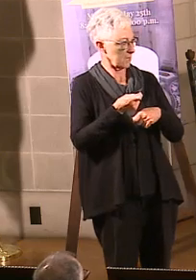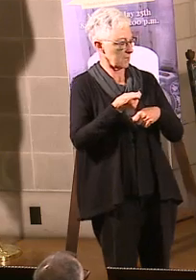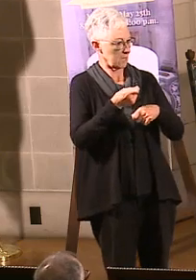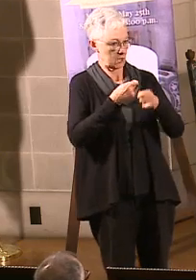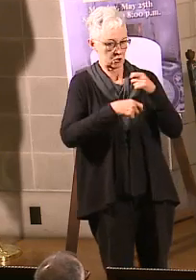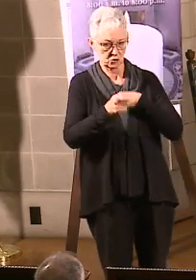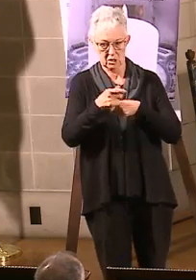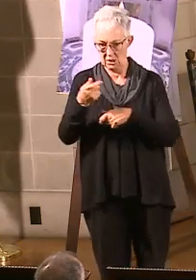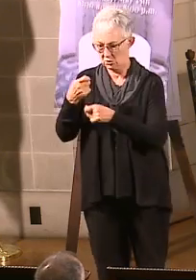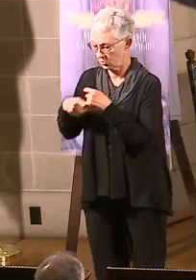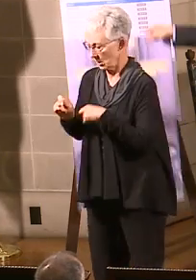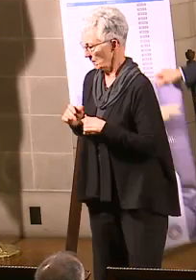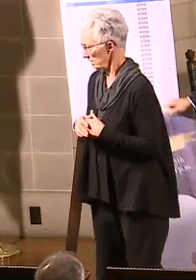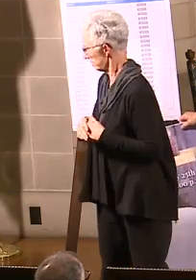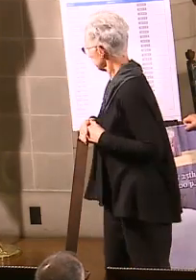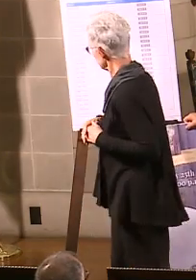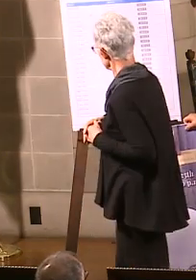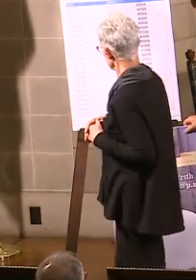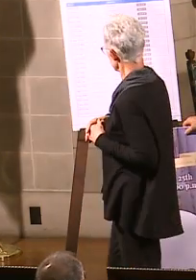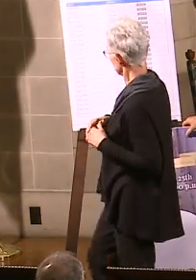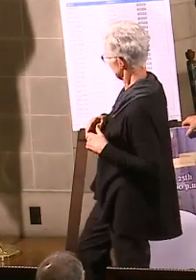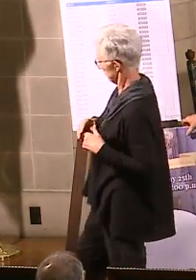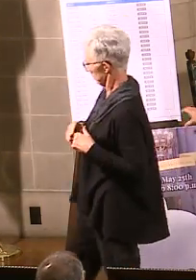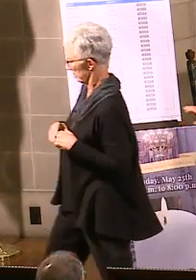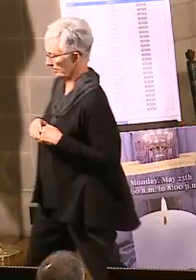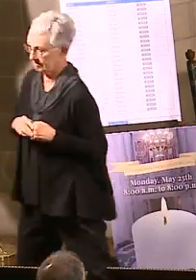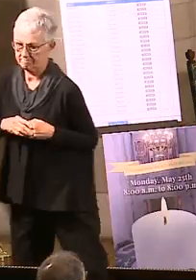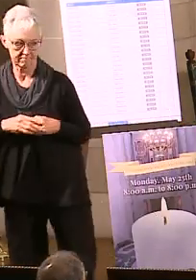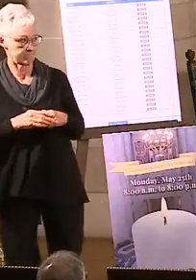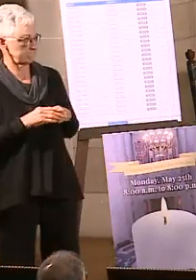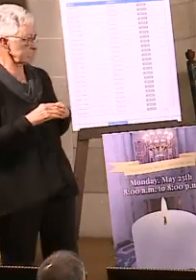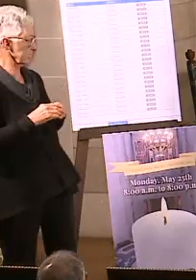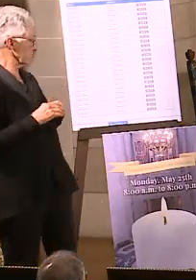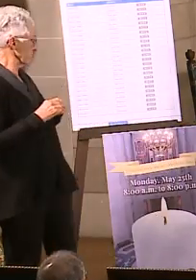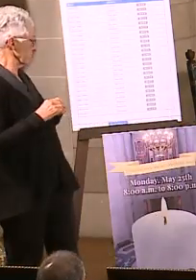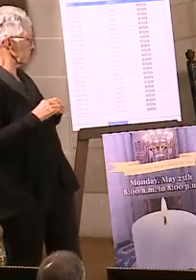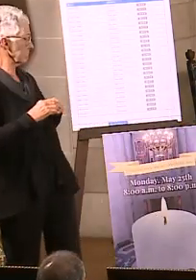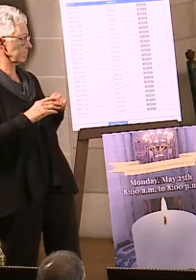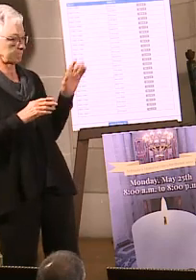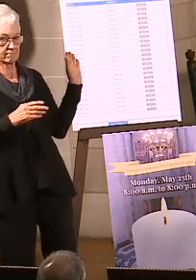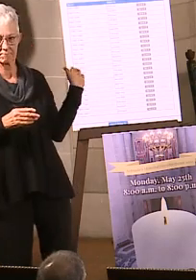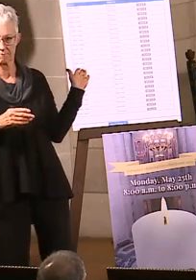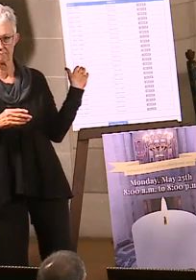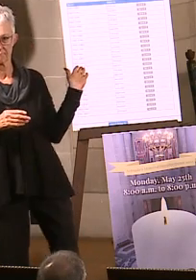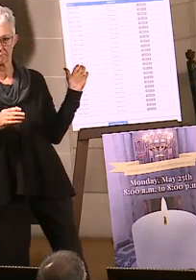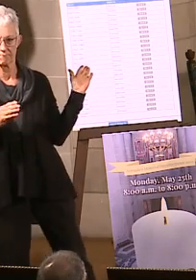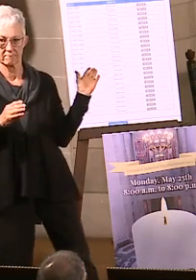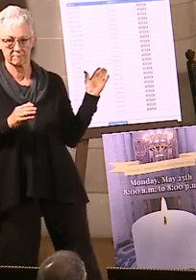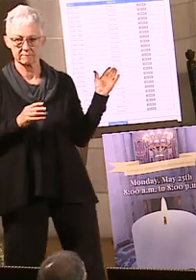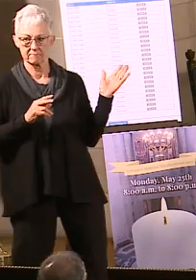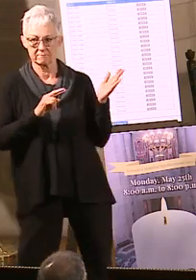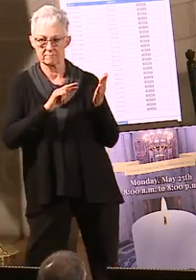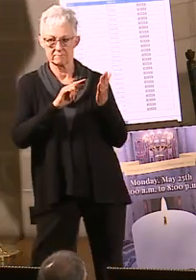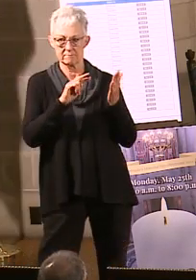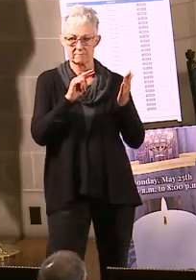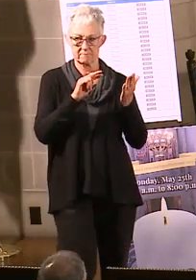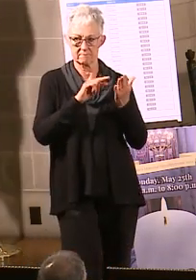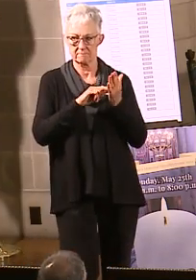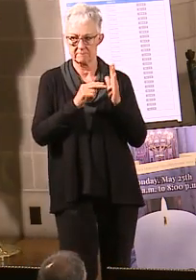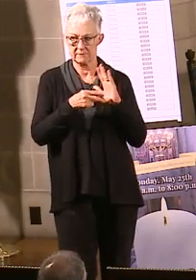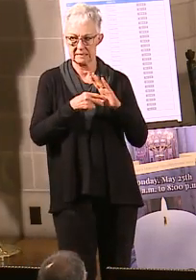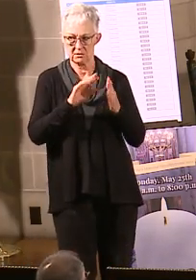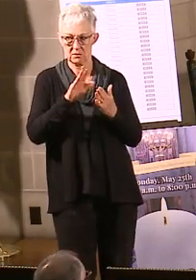there, just so you know. yes, sir. And in this way, all of Nebraska can participate, not